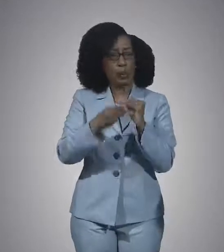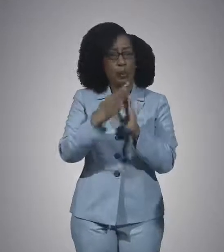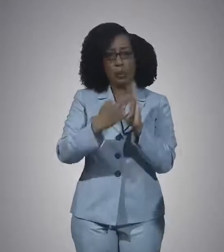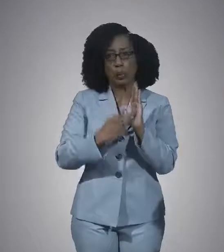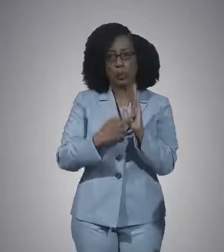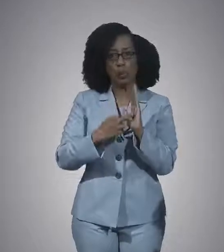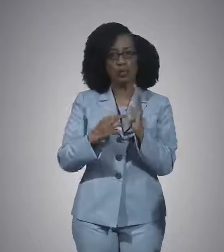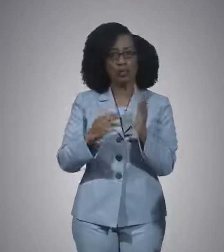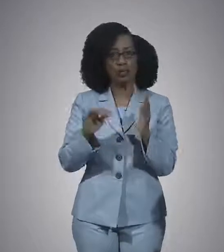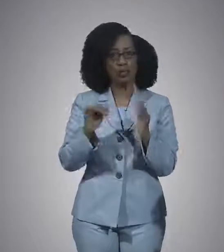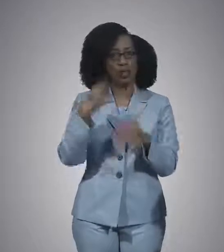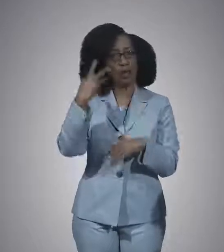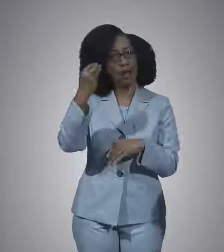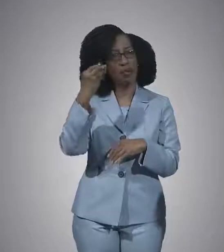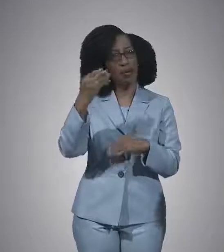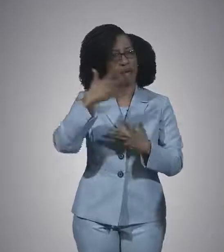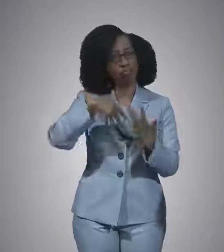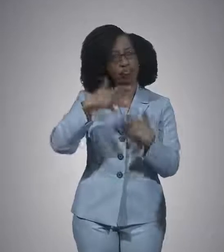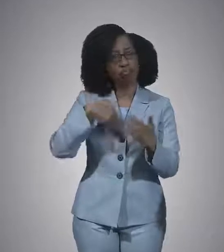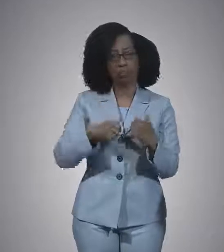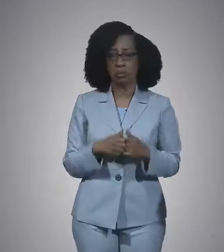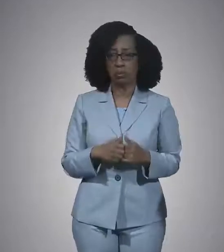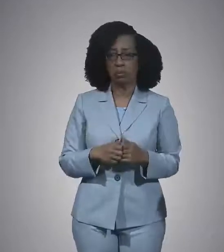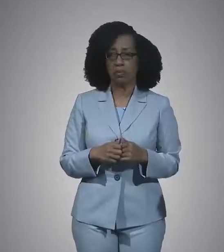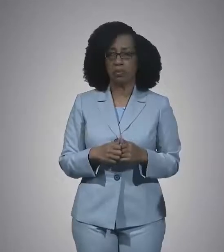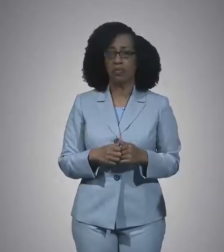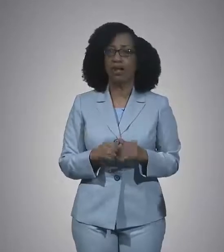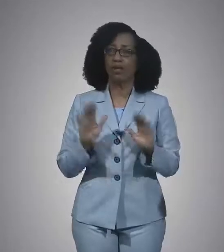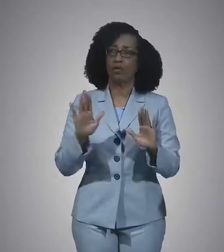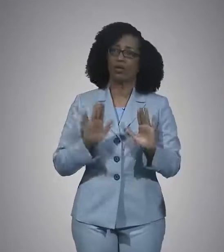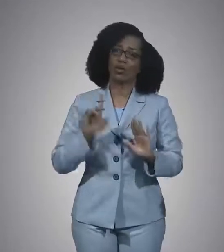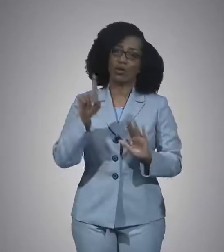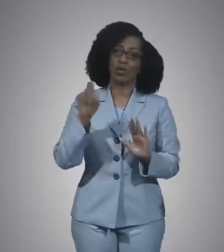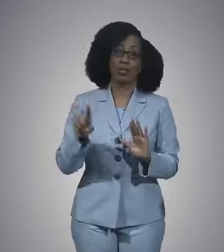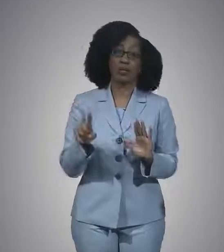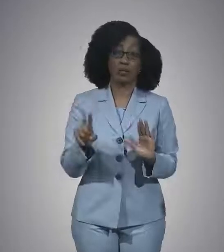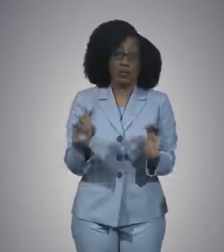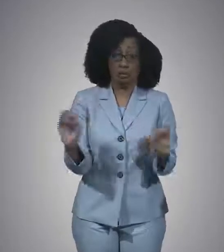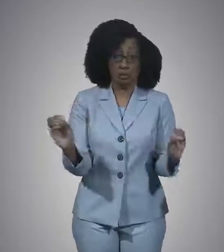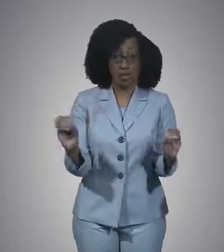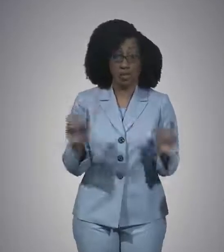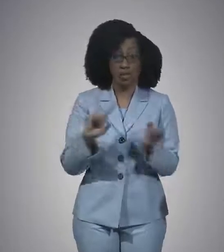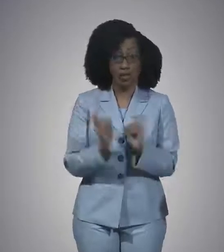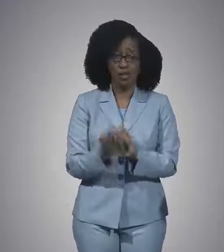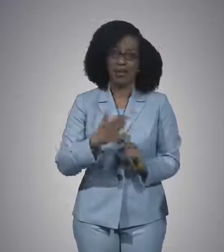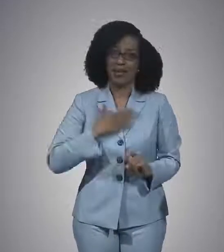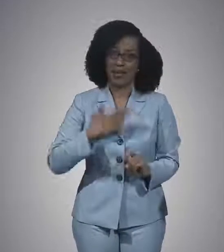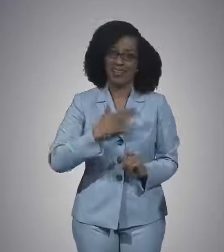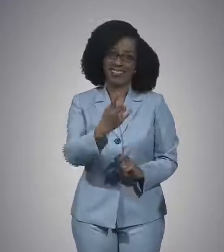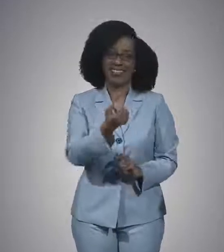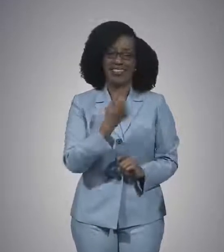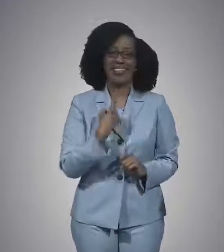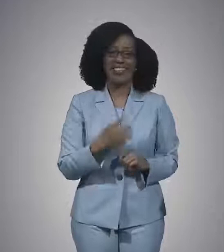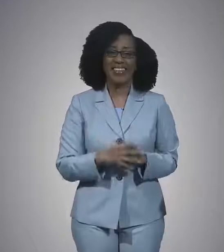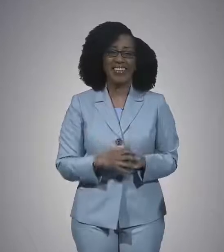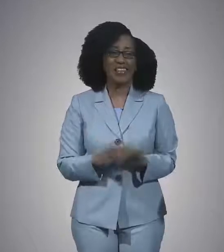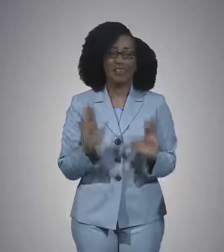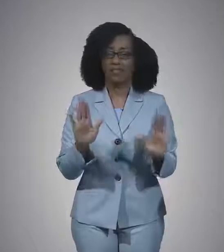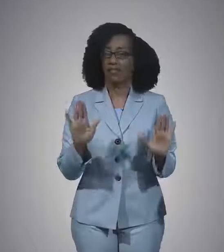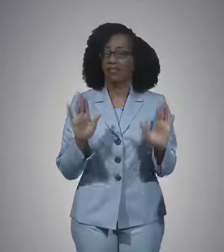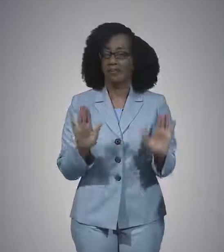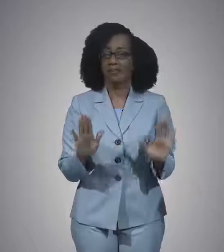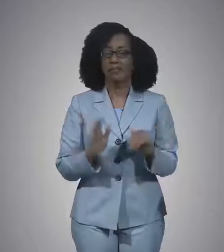I'm a follow-up. Great question. So nothing has changed as of late. And I'm glad you asked that question because that's a great